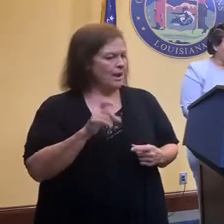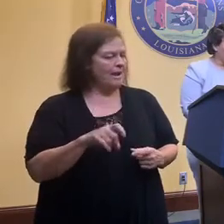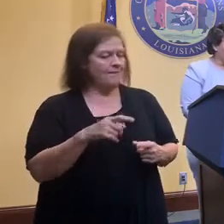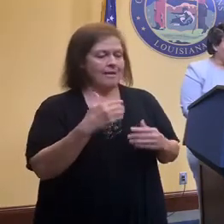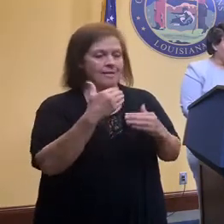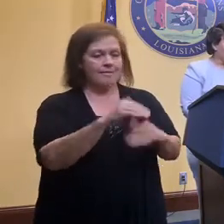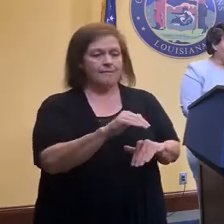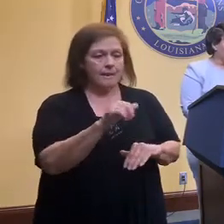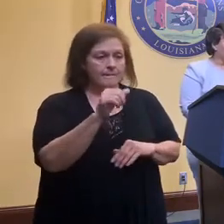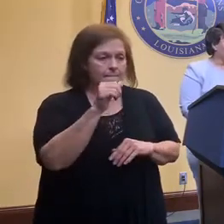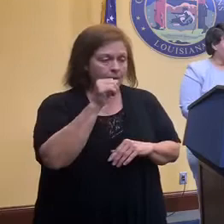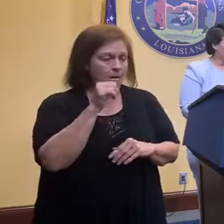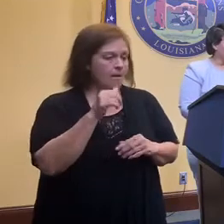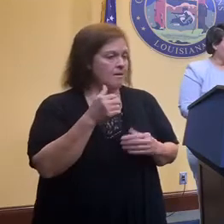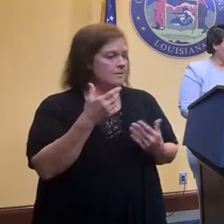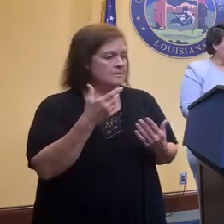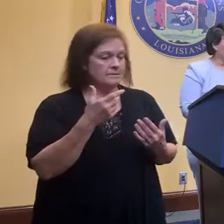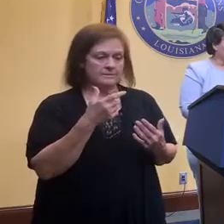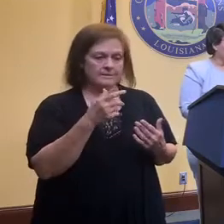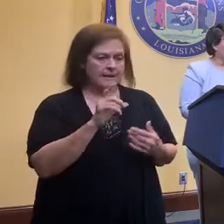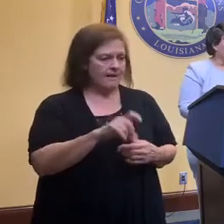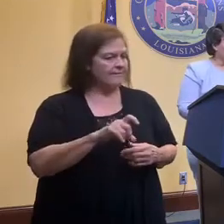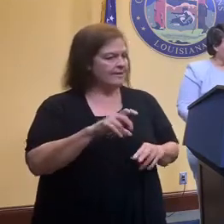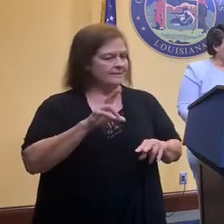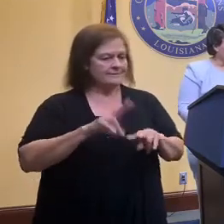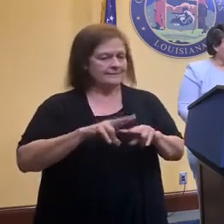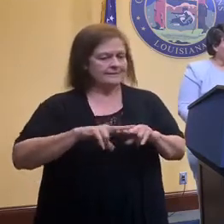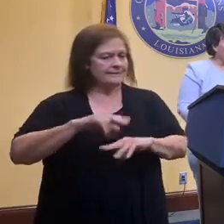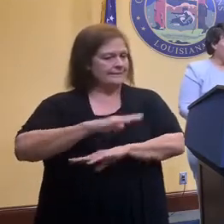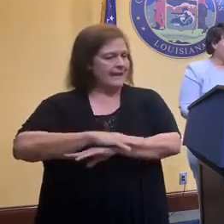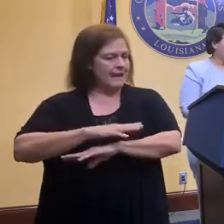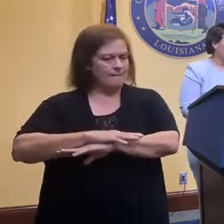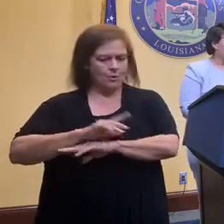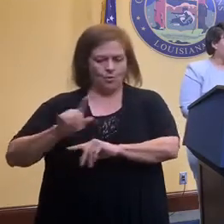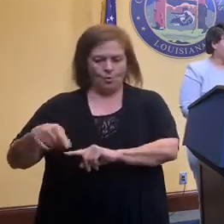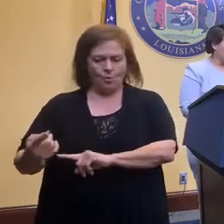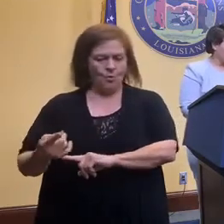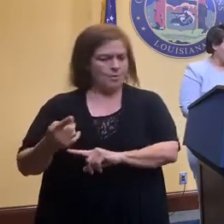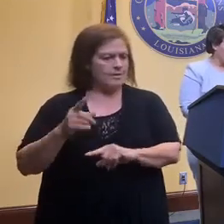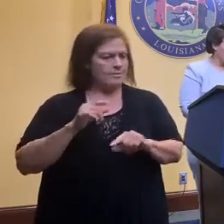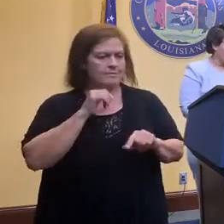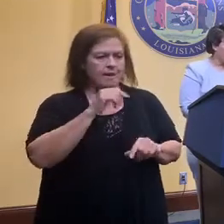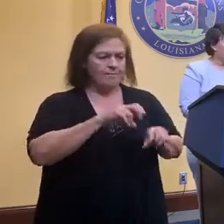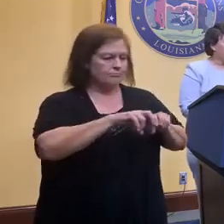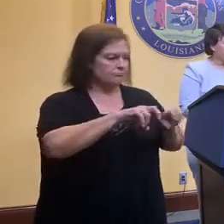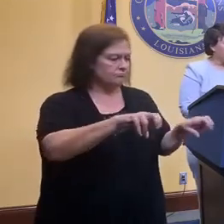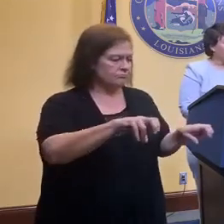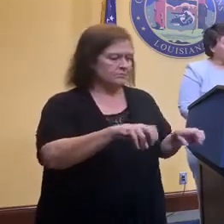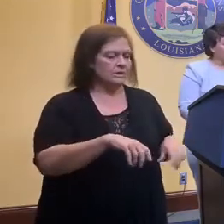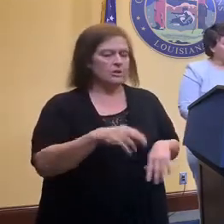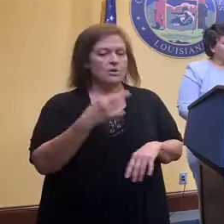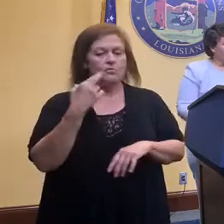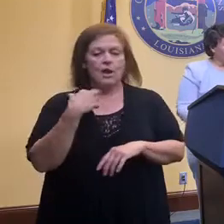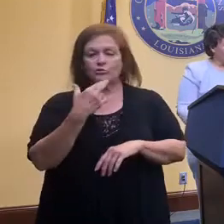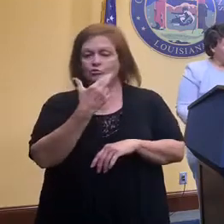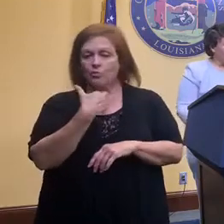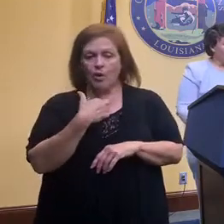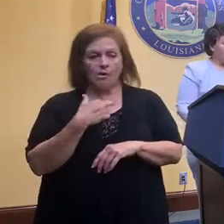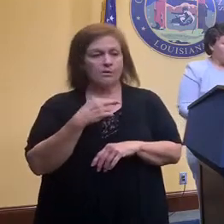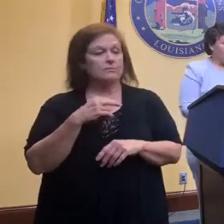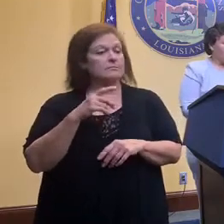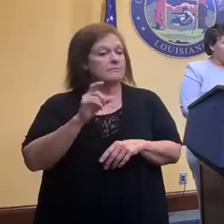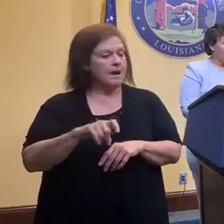bars to table seating only, as well as restaurants, table seating